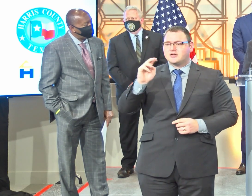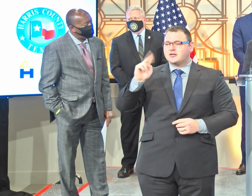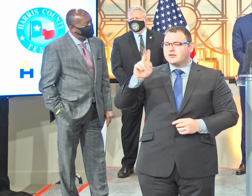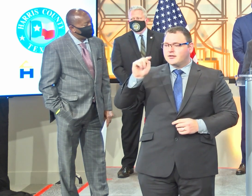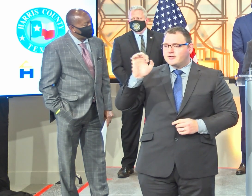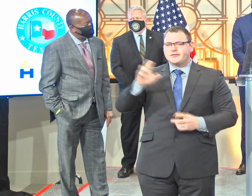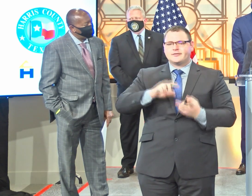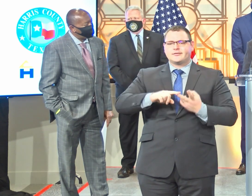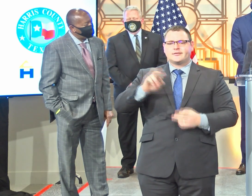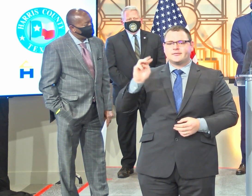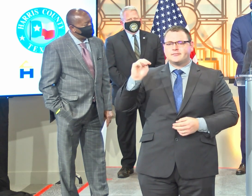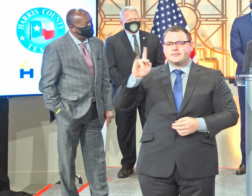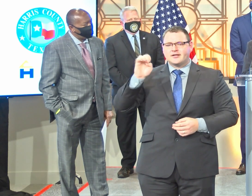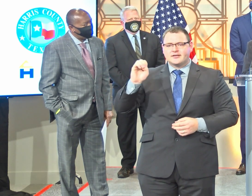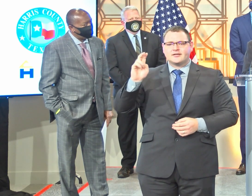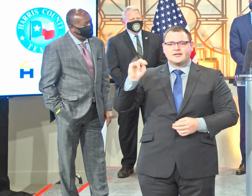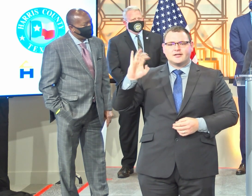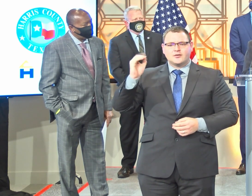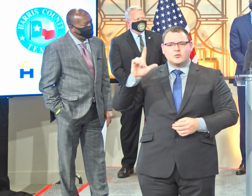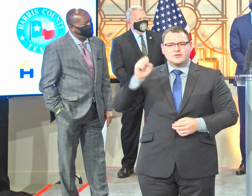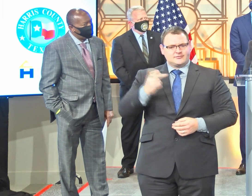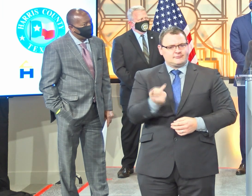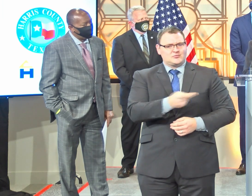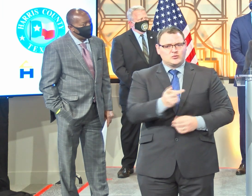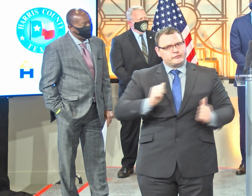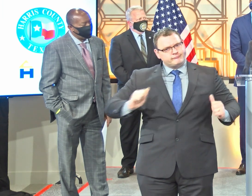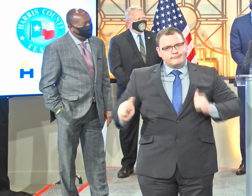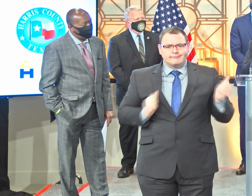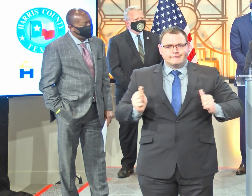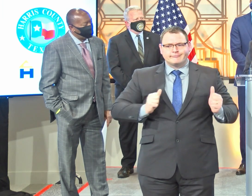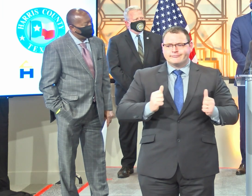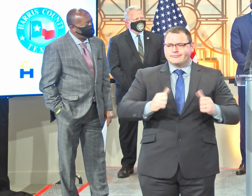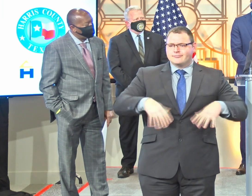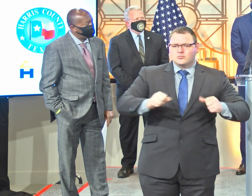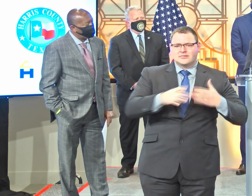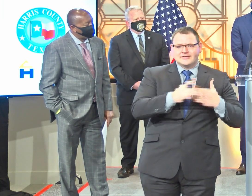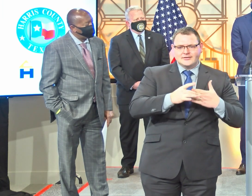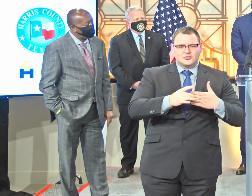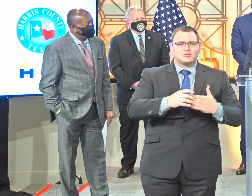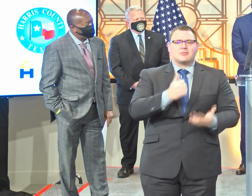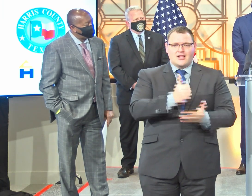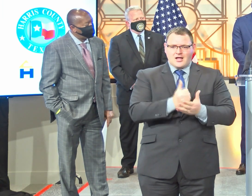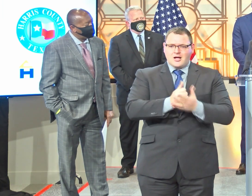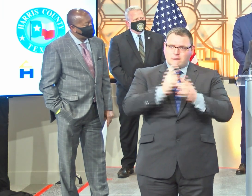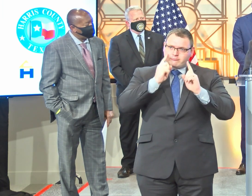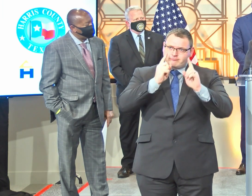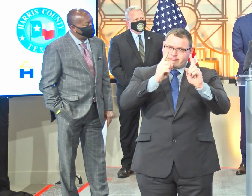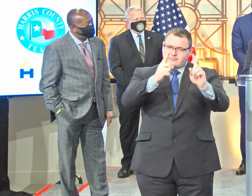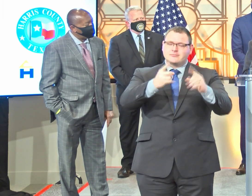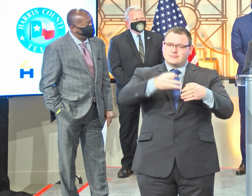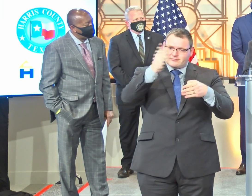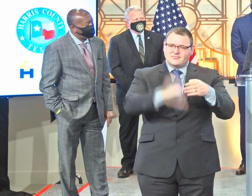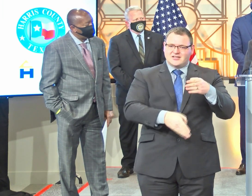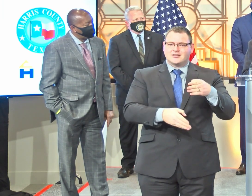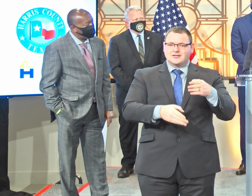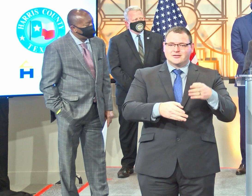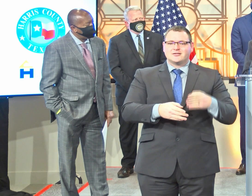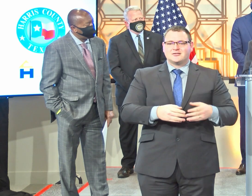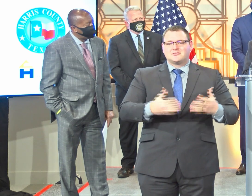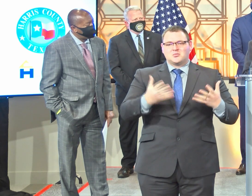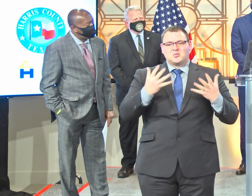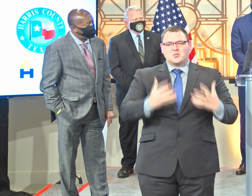people. On an average, we have, 1,700 folks on the streets on any given day. And